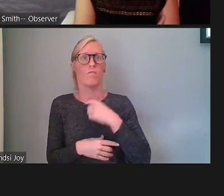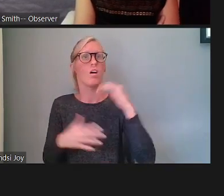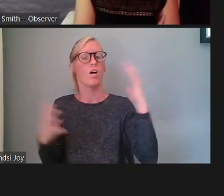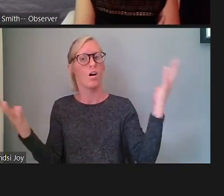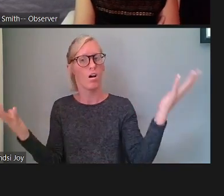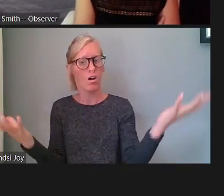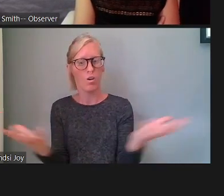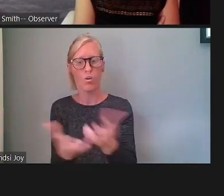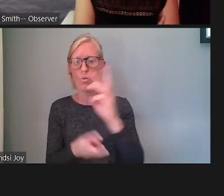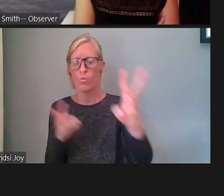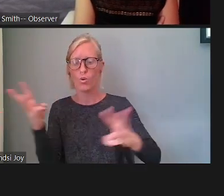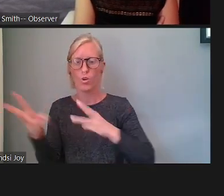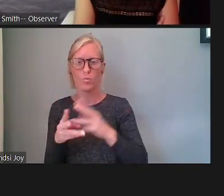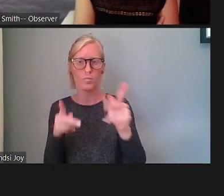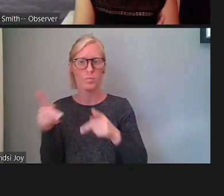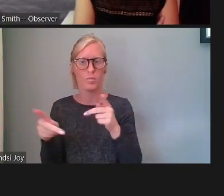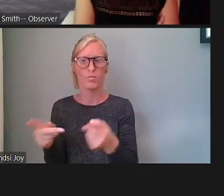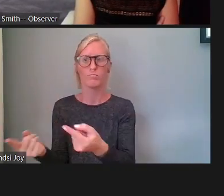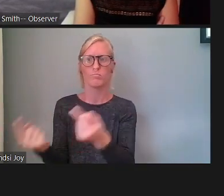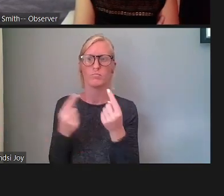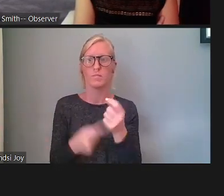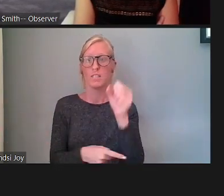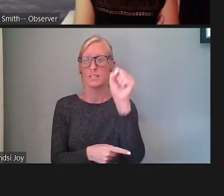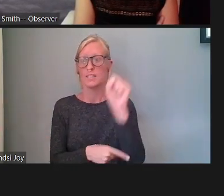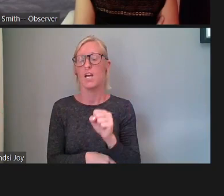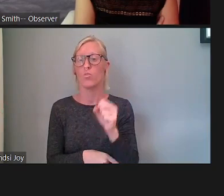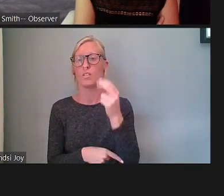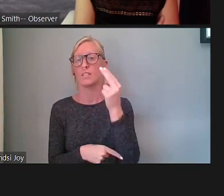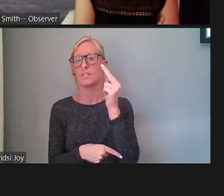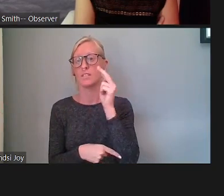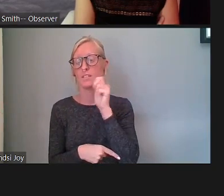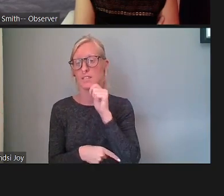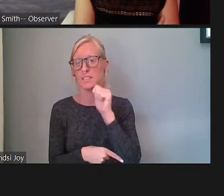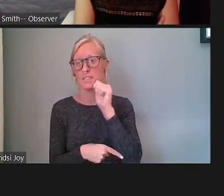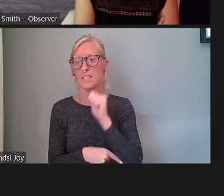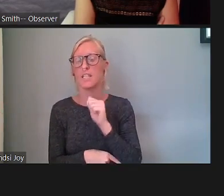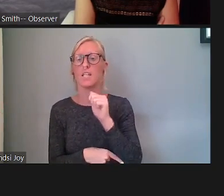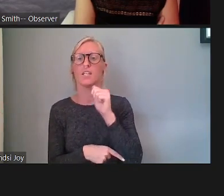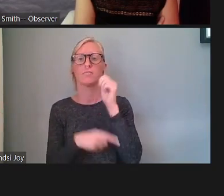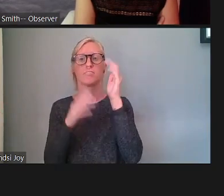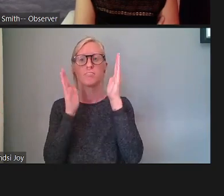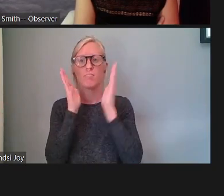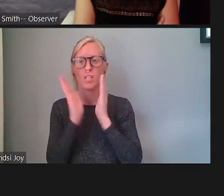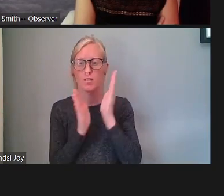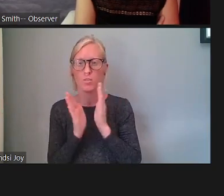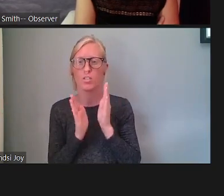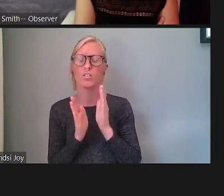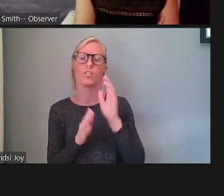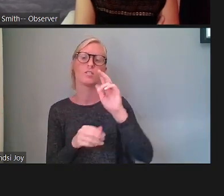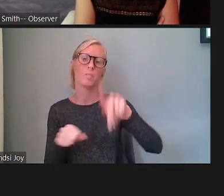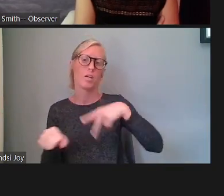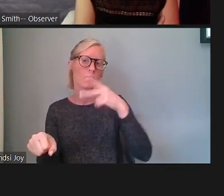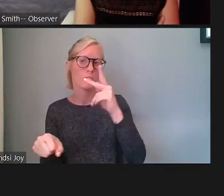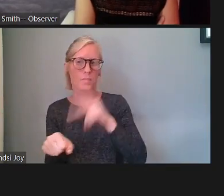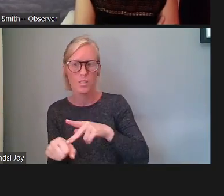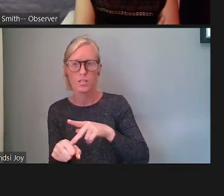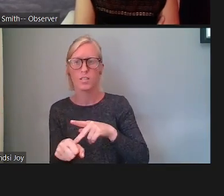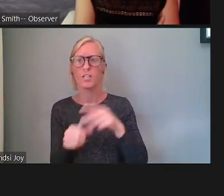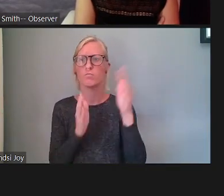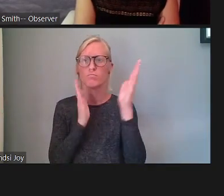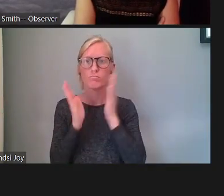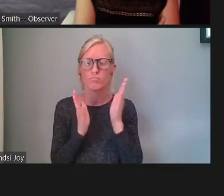our live from South Sudan, Myanmar, Italy, India, Malaysia, Philippines, Portugal, Thailand,